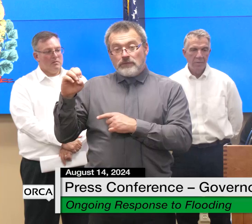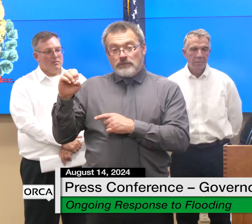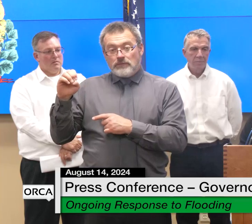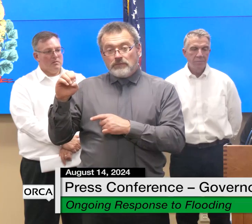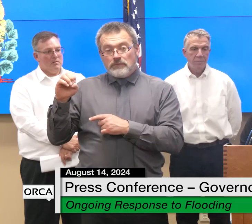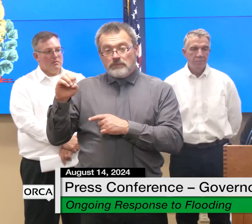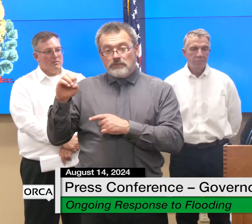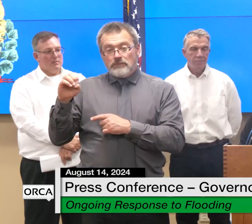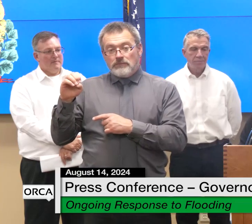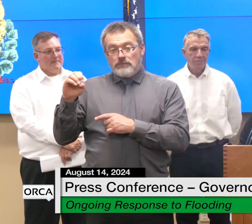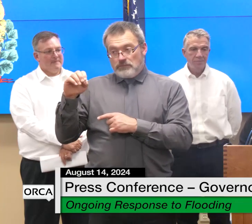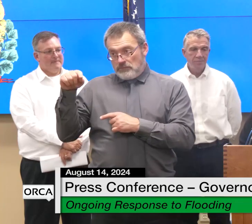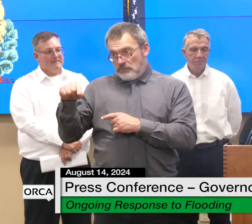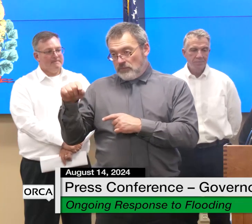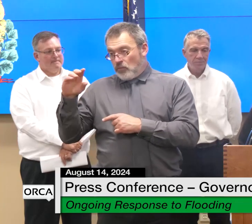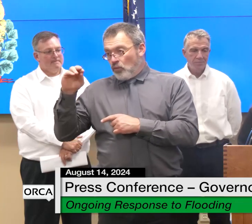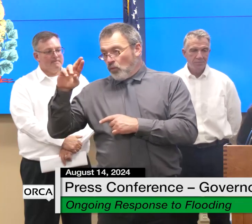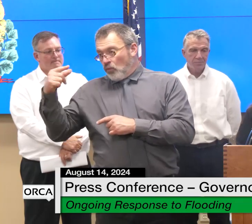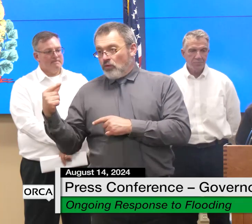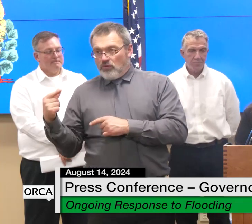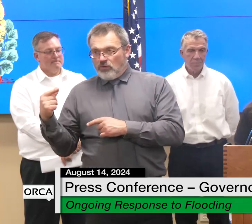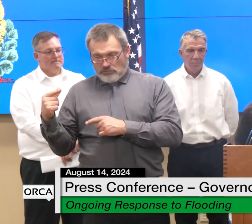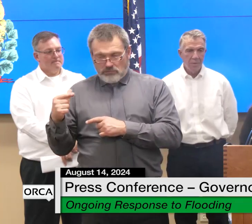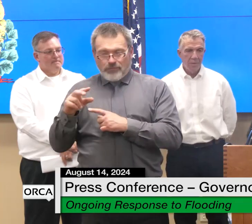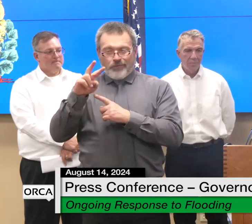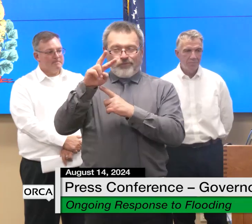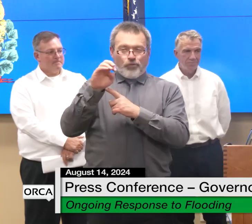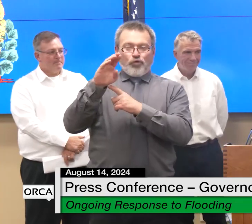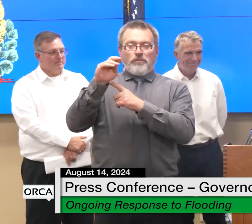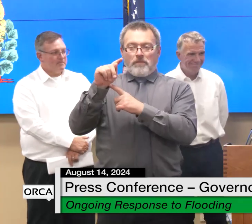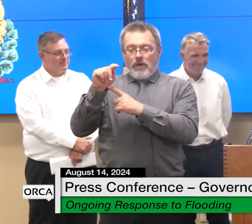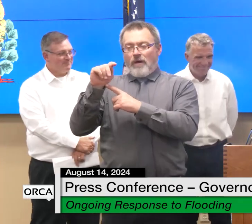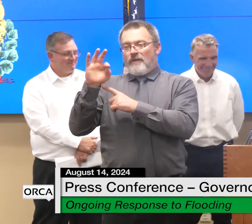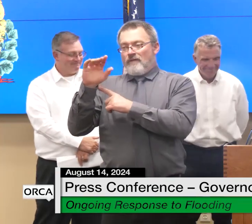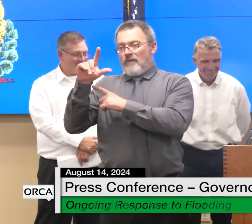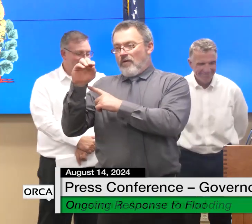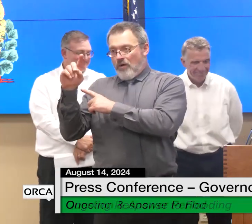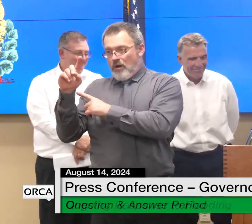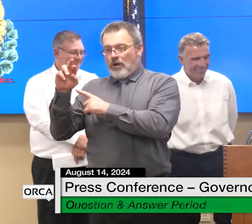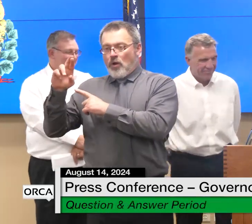VTFloodResponse.org. I'm going to turn it back to the governor. Thank you so much.